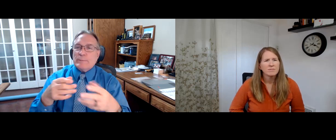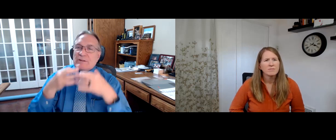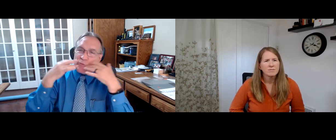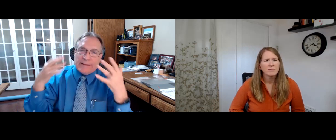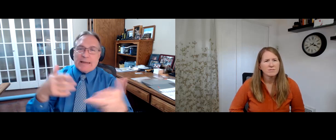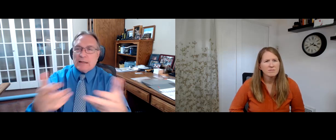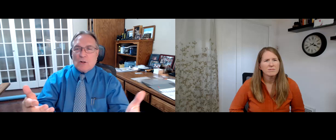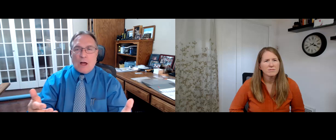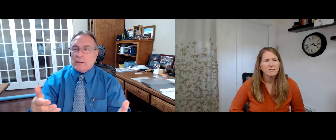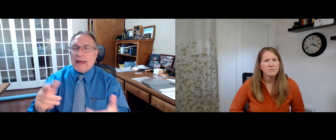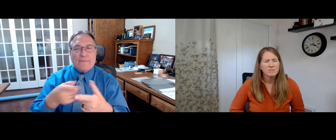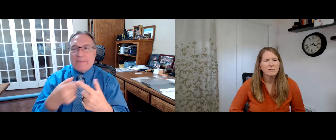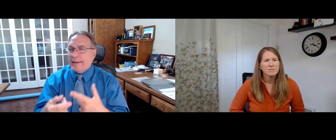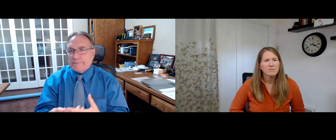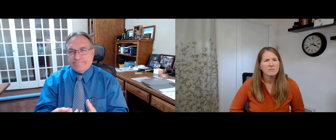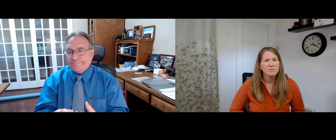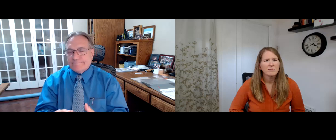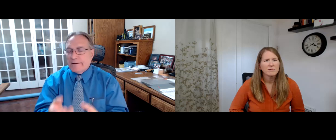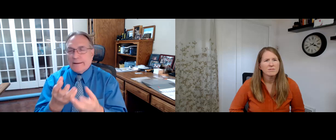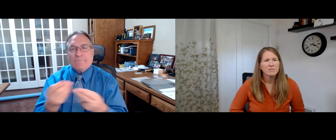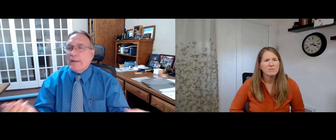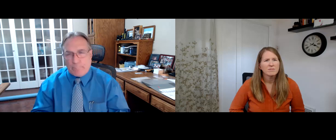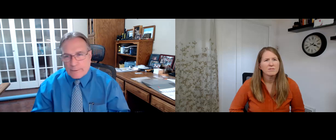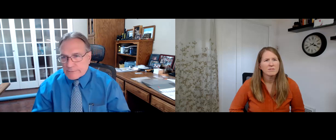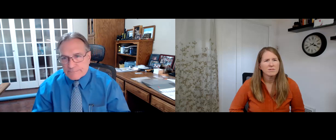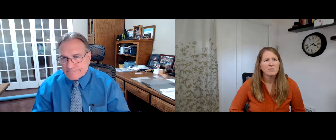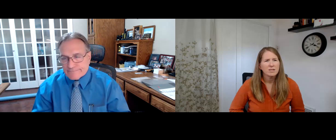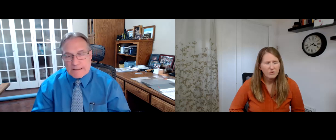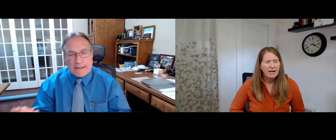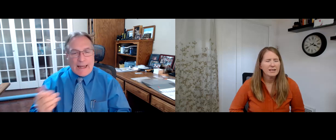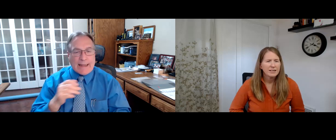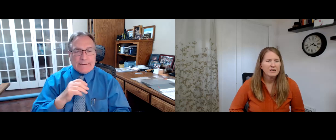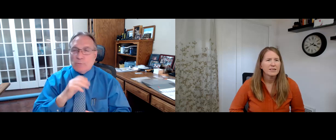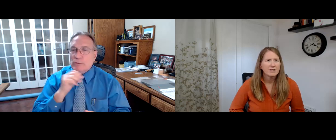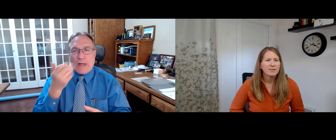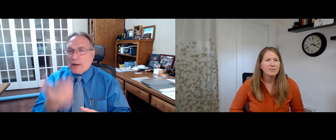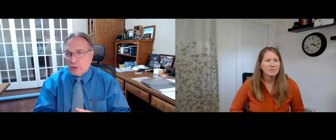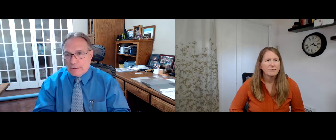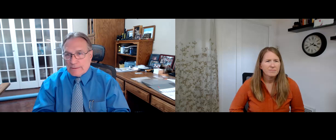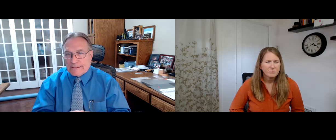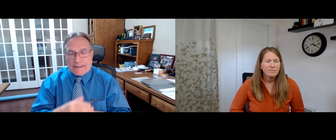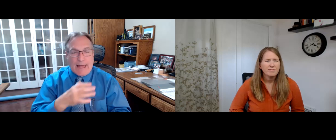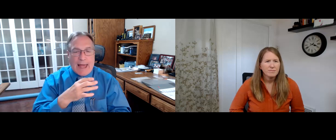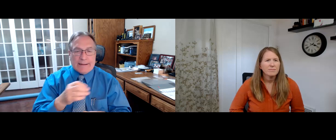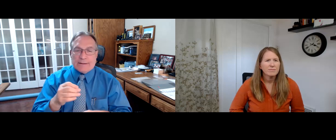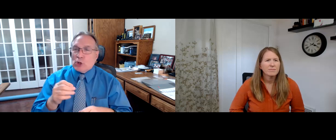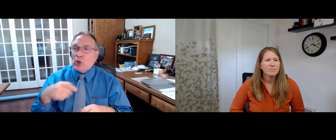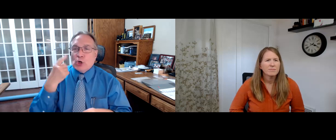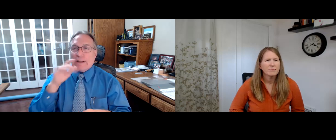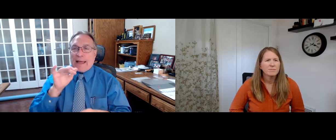be friendly and get along. And then it fell apart, and it was not good. And it looked like